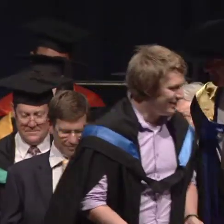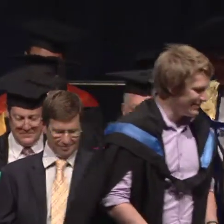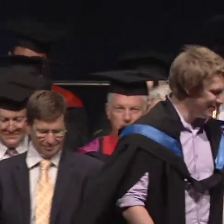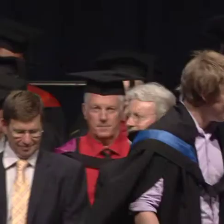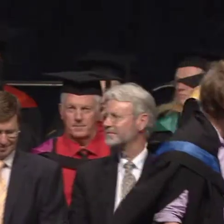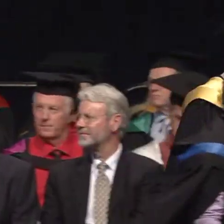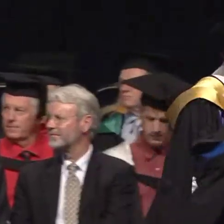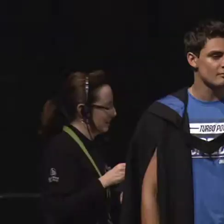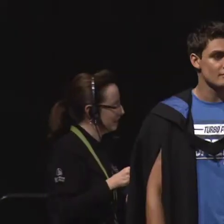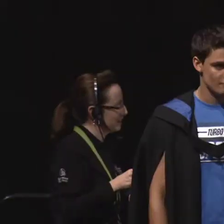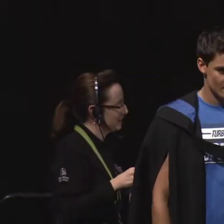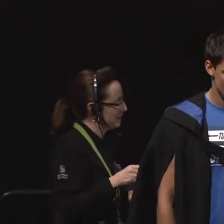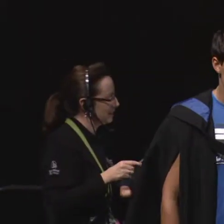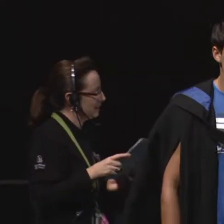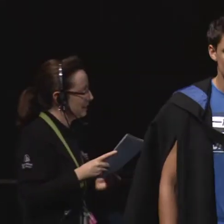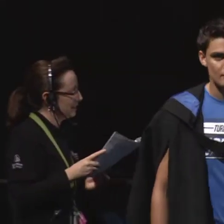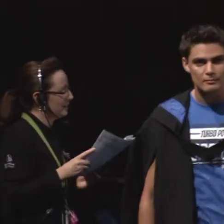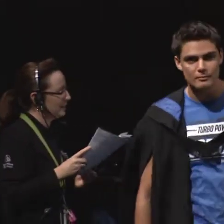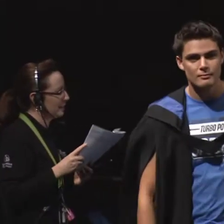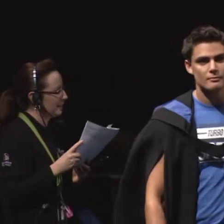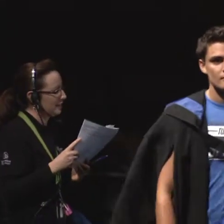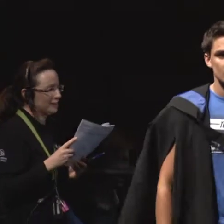Ethan Johnston Carmody.